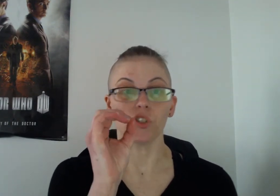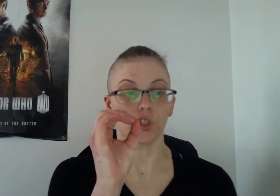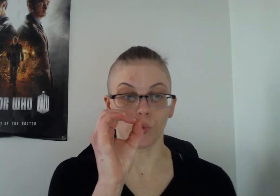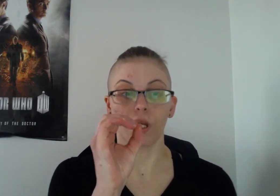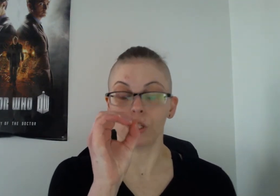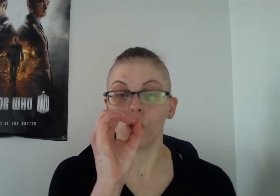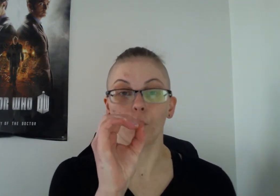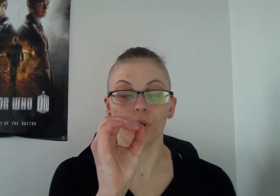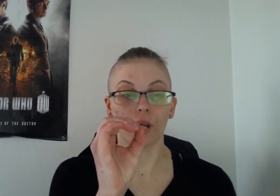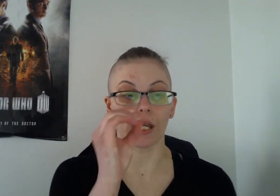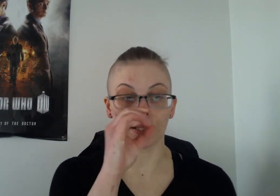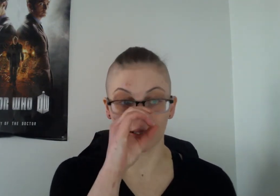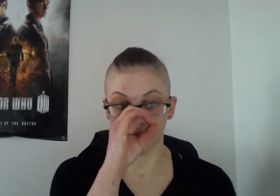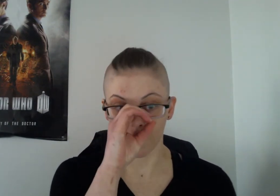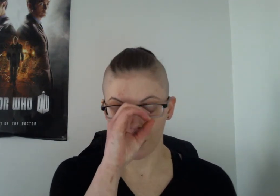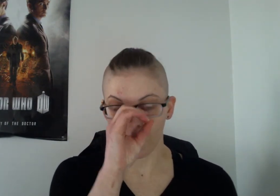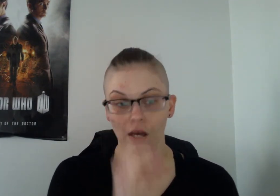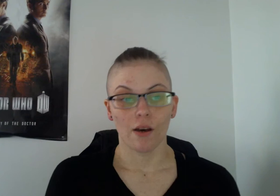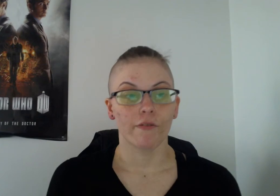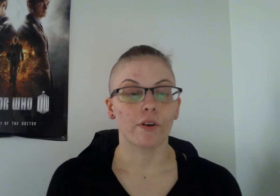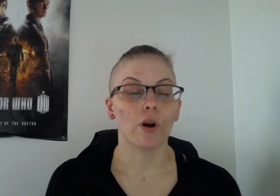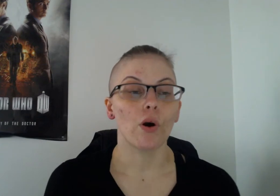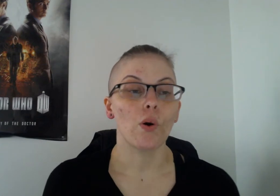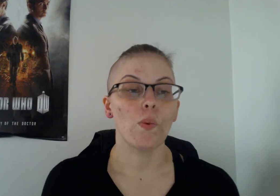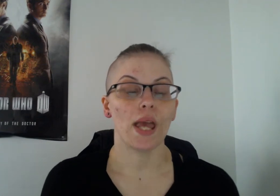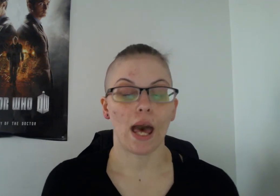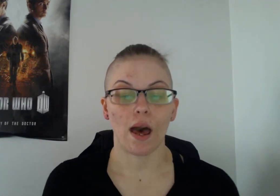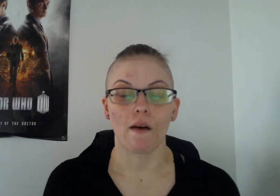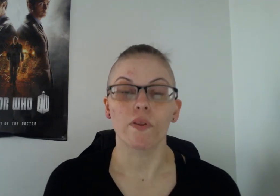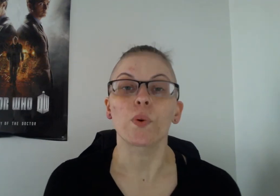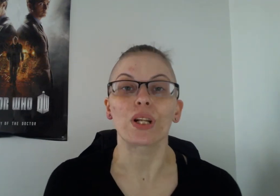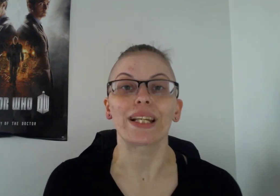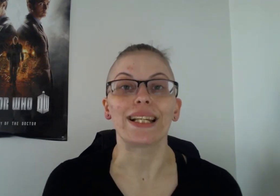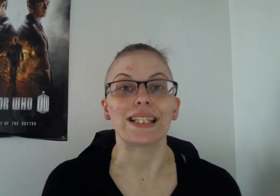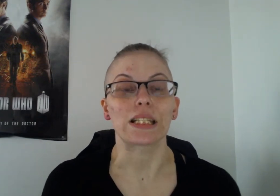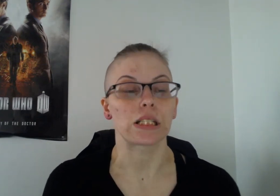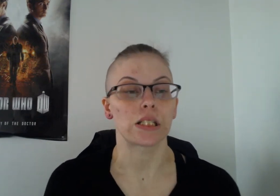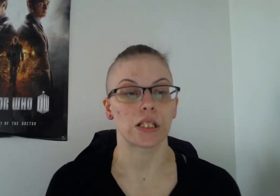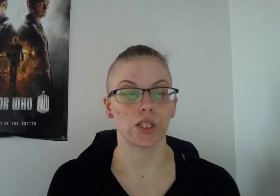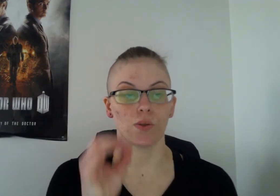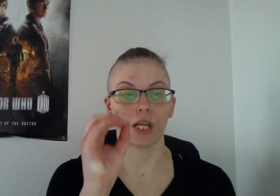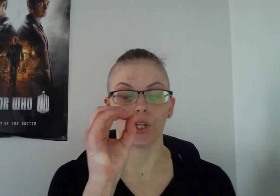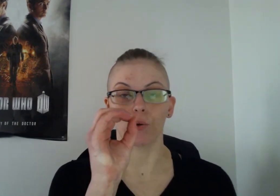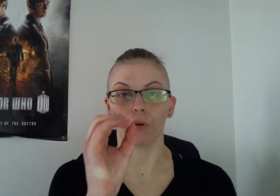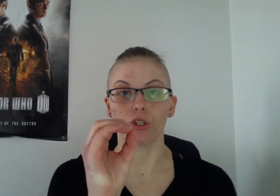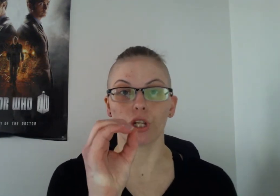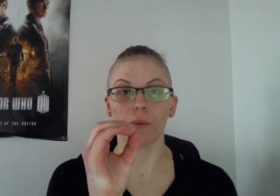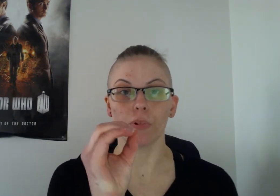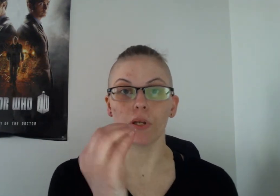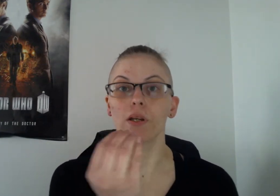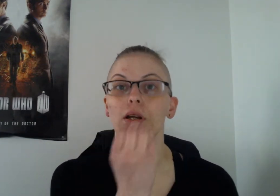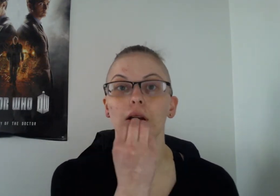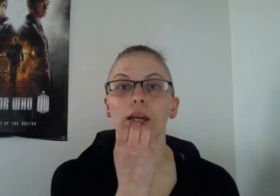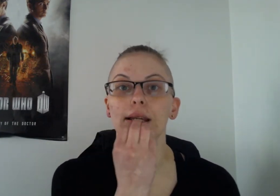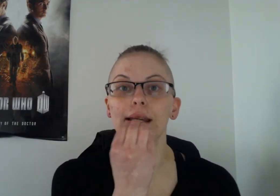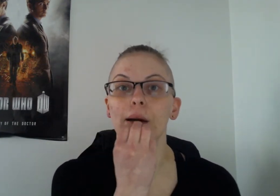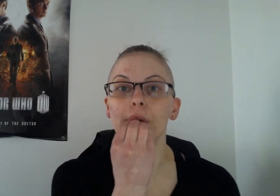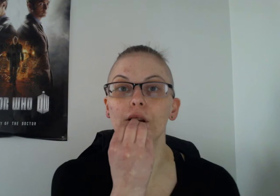Just create an O with your hand. For O, we have the word eat. So you take your O shape and you tap it at your